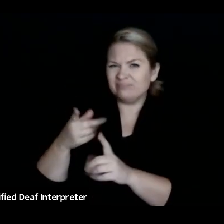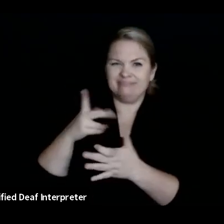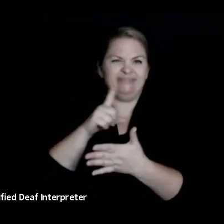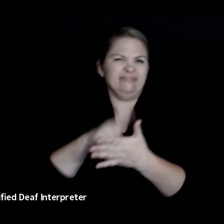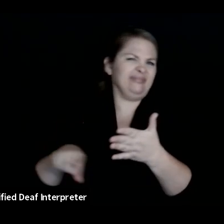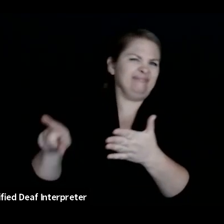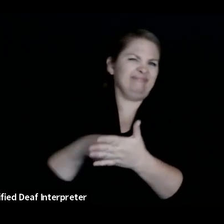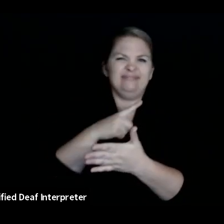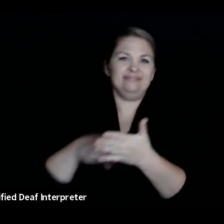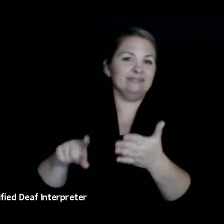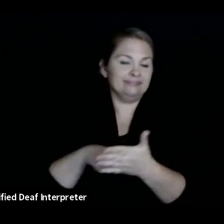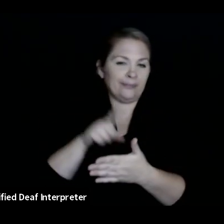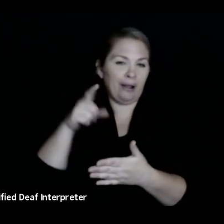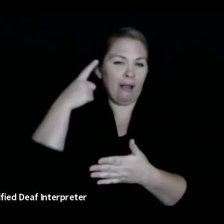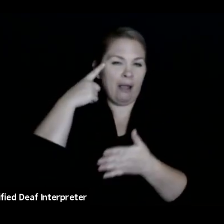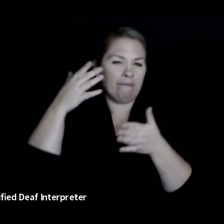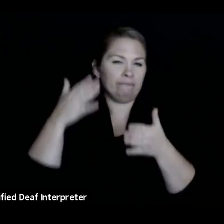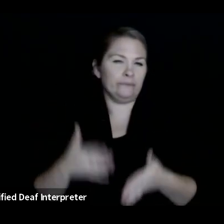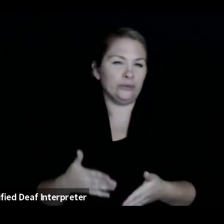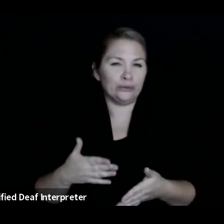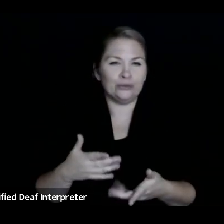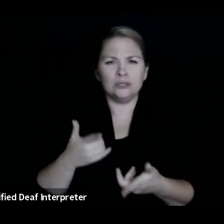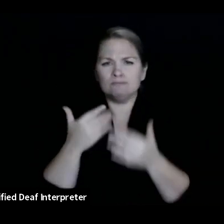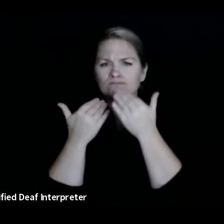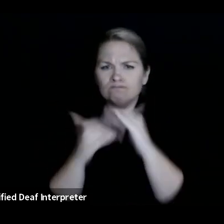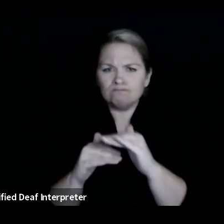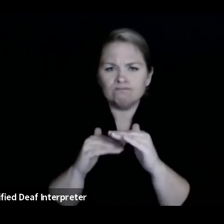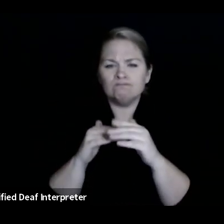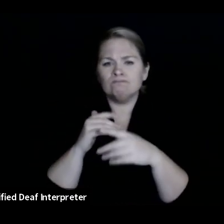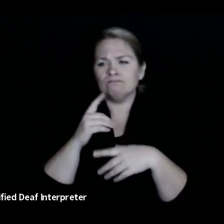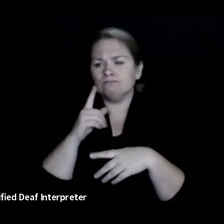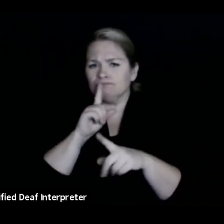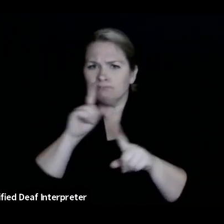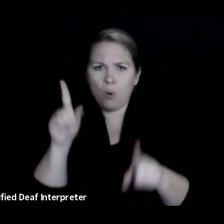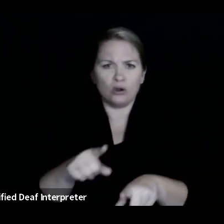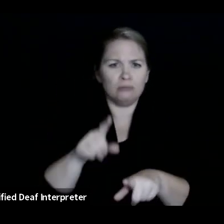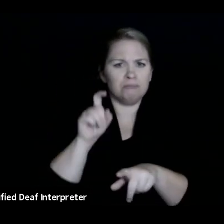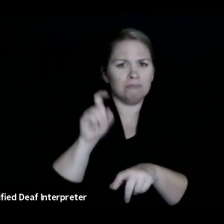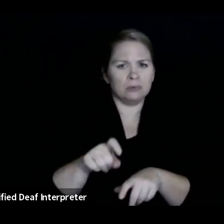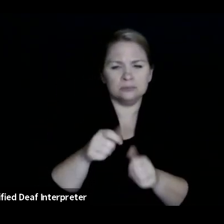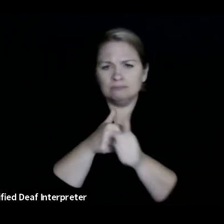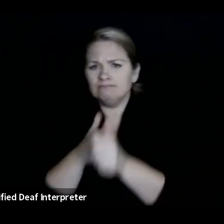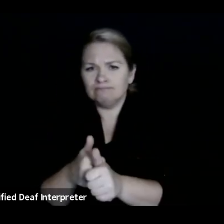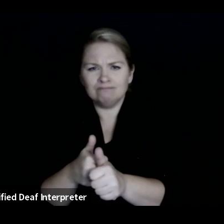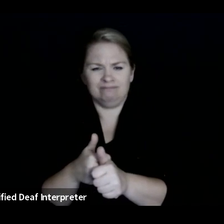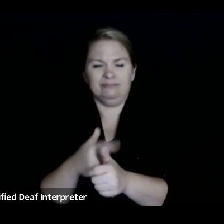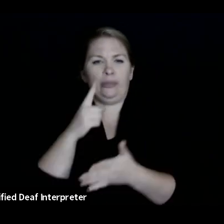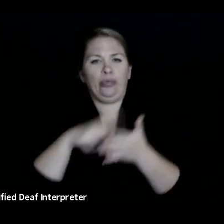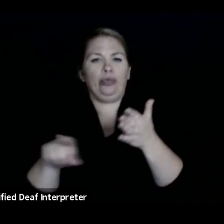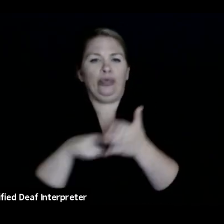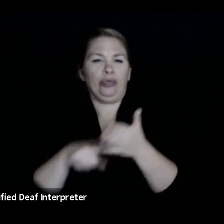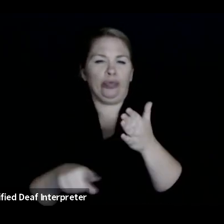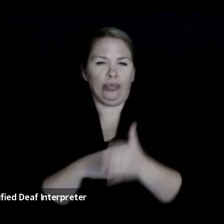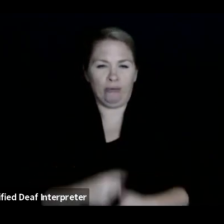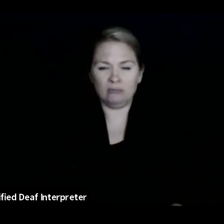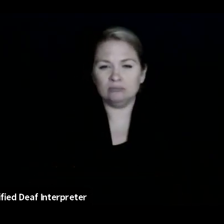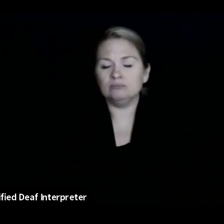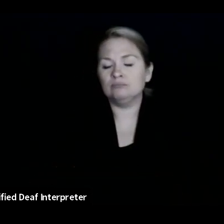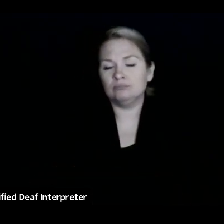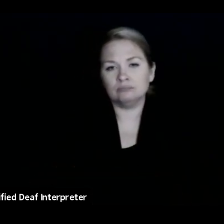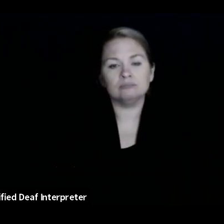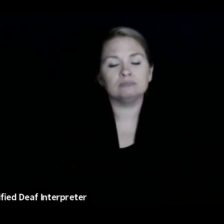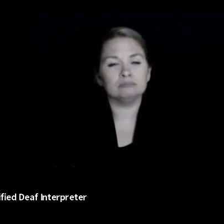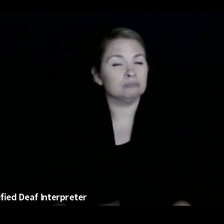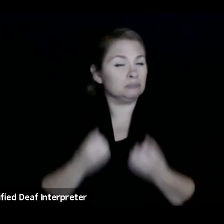a number of discussions with the governor about Minnesotans losing business because neighboring North and South Dakota have looser restrictions, and he's